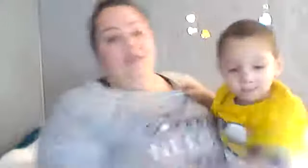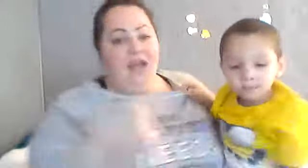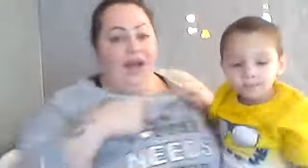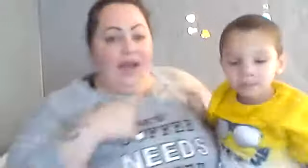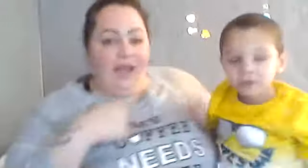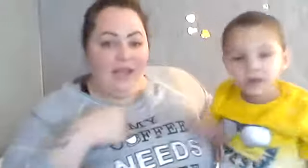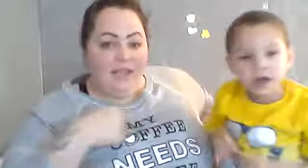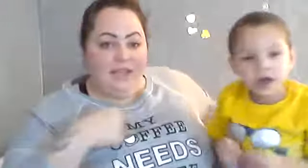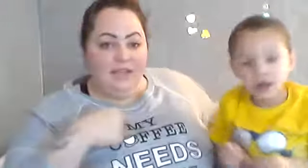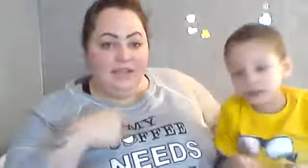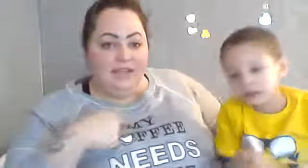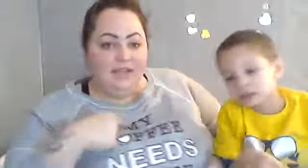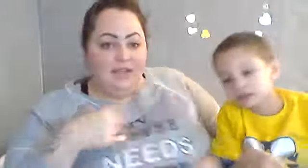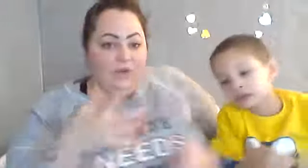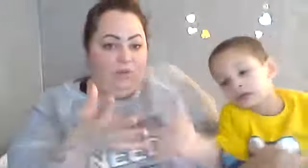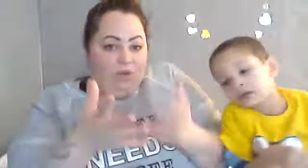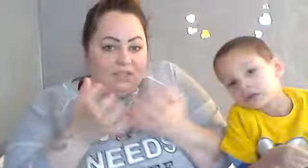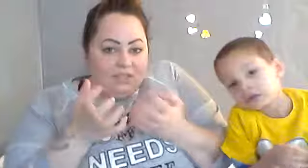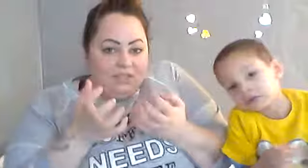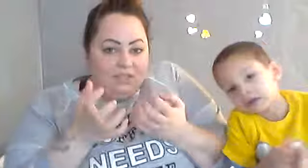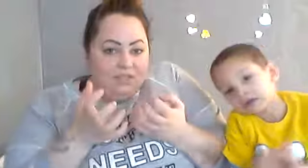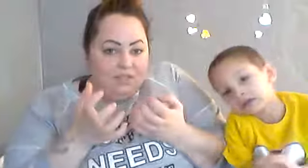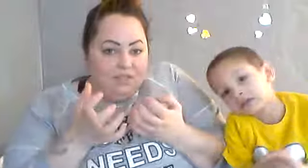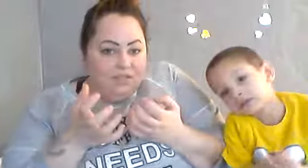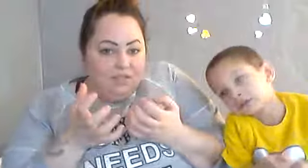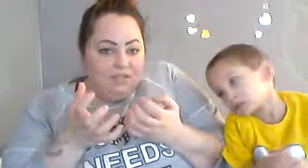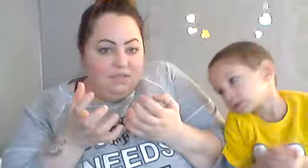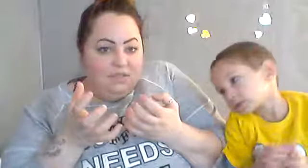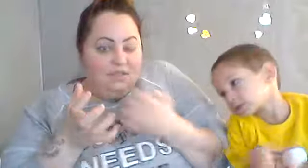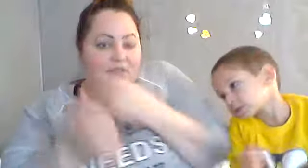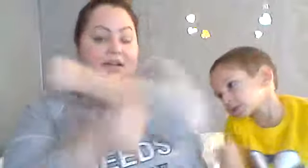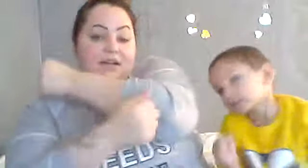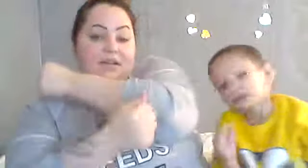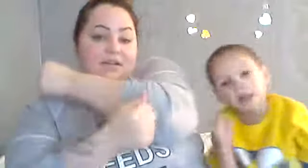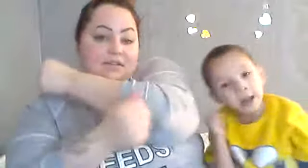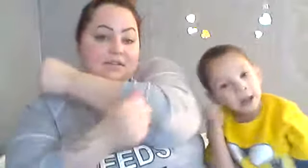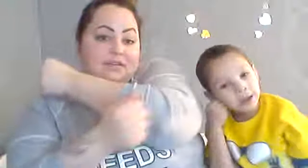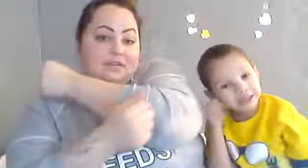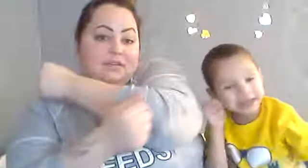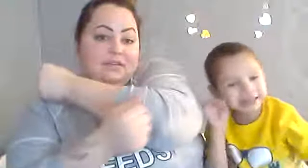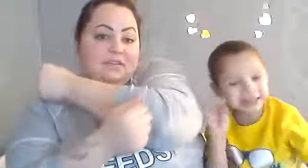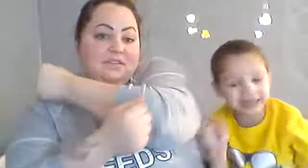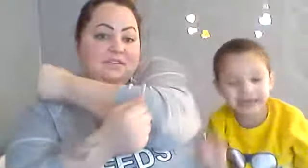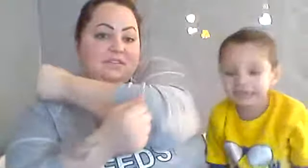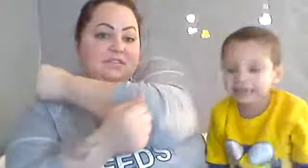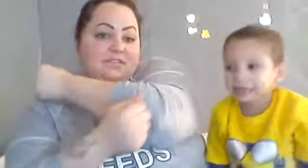Say I want cracker. Cracker. Do